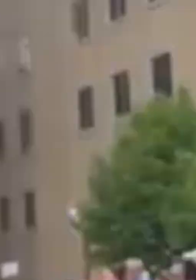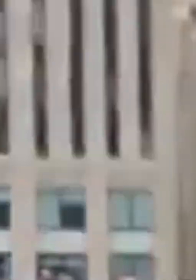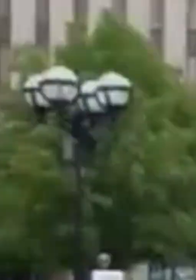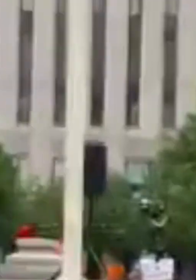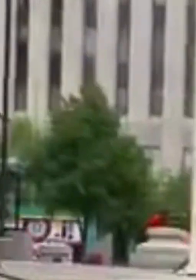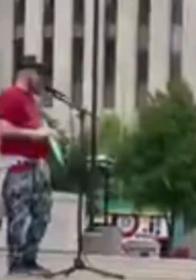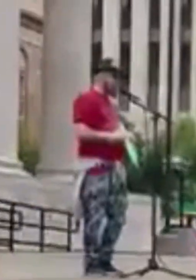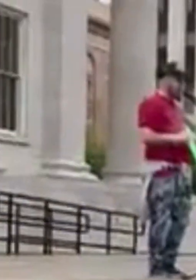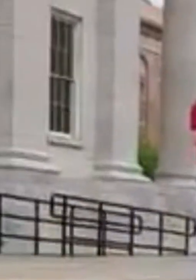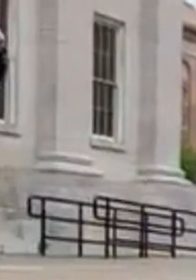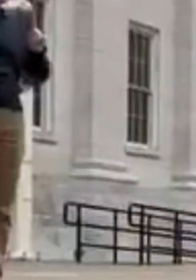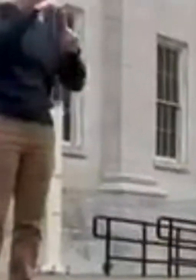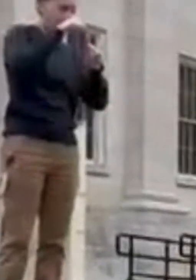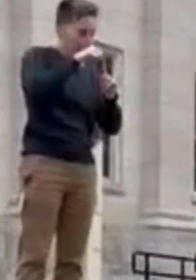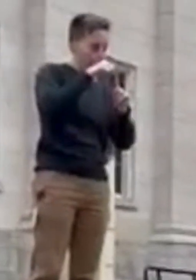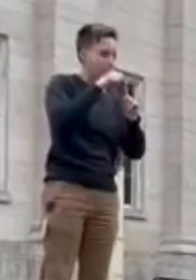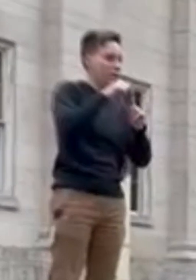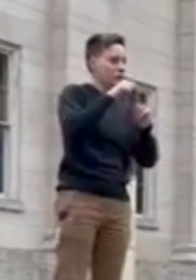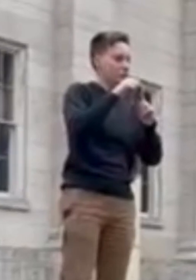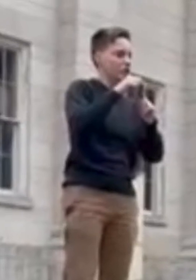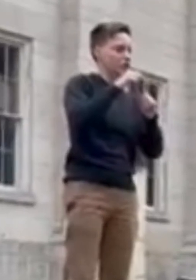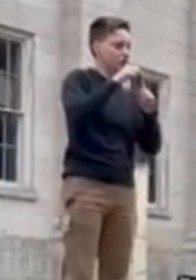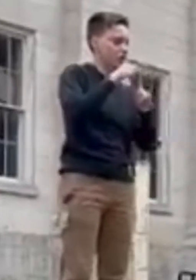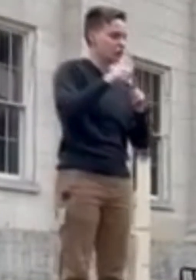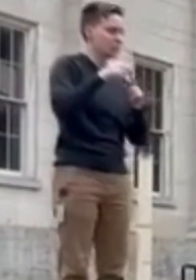special treat today.